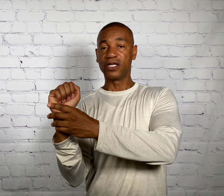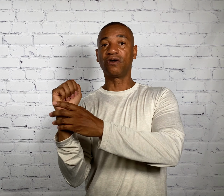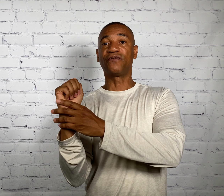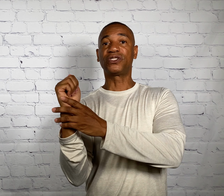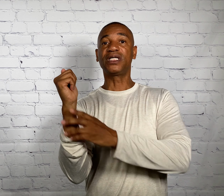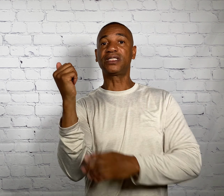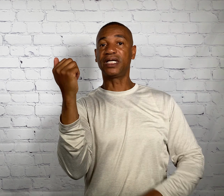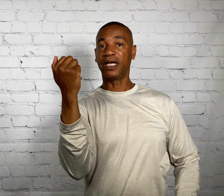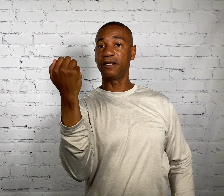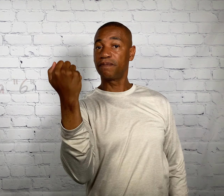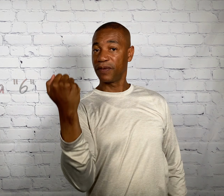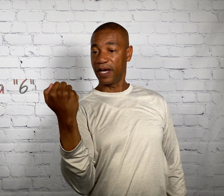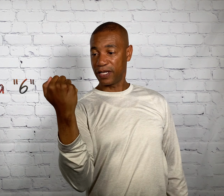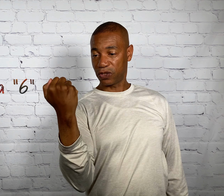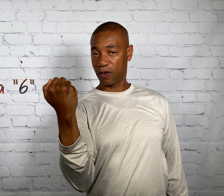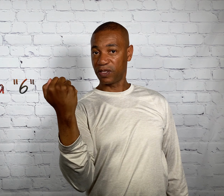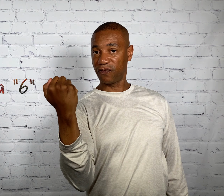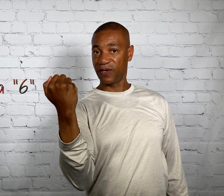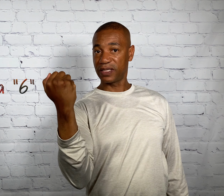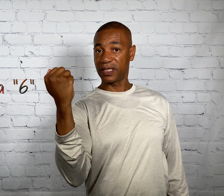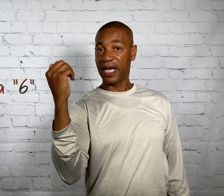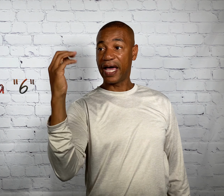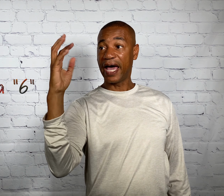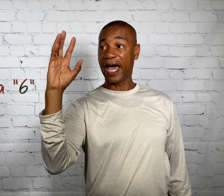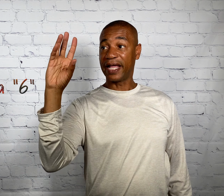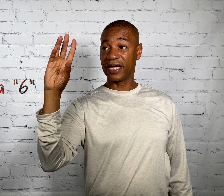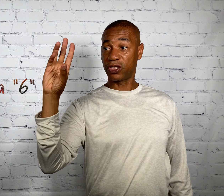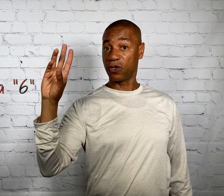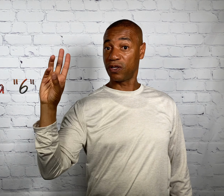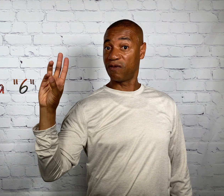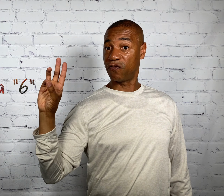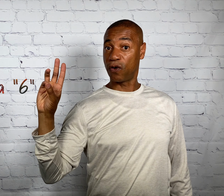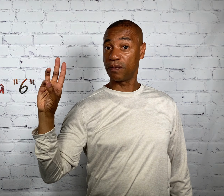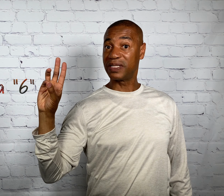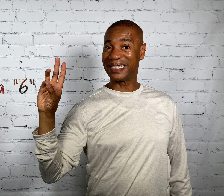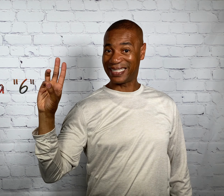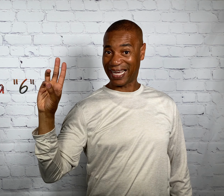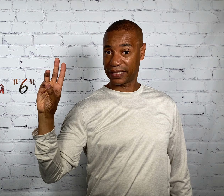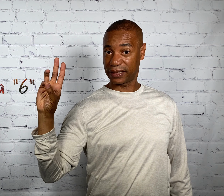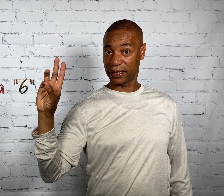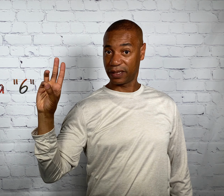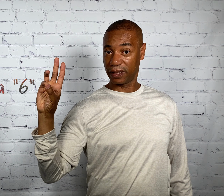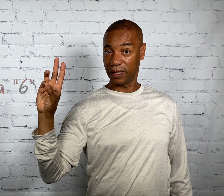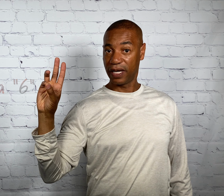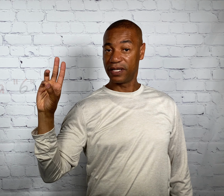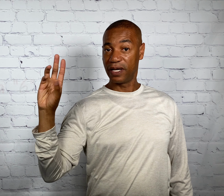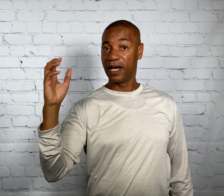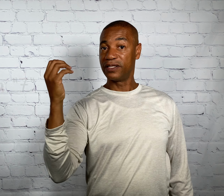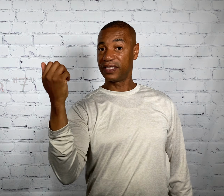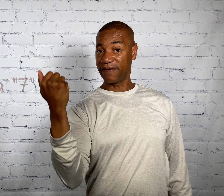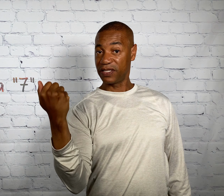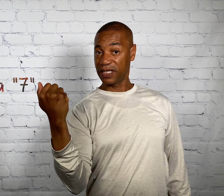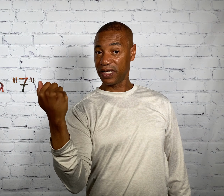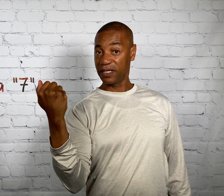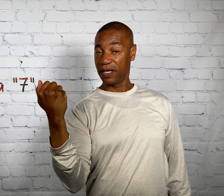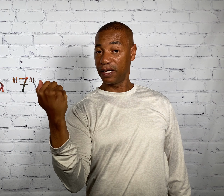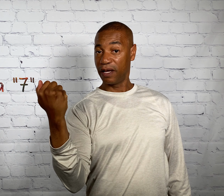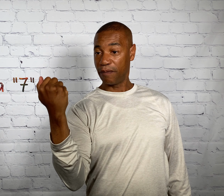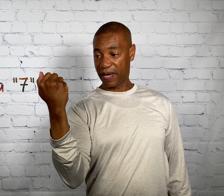So for 16, start with the fist and I turn and form 6. 17, make